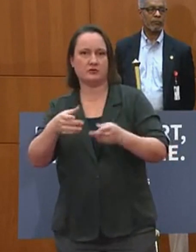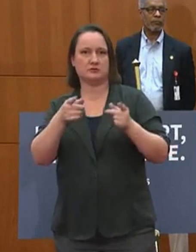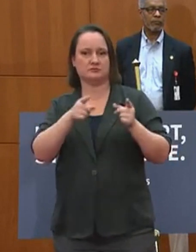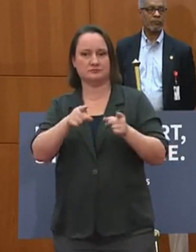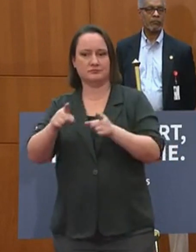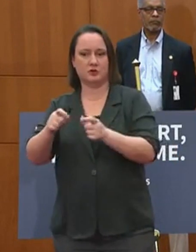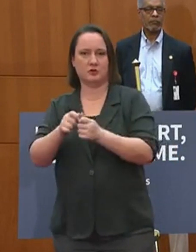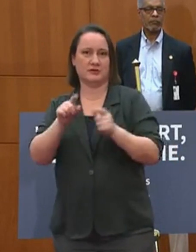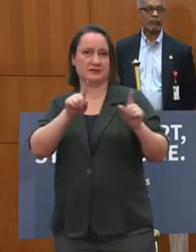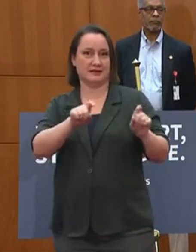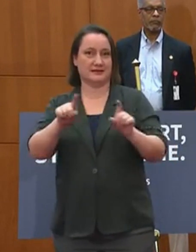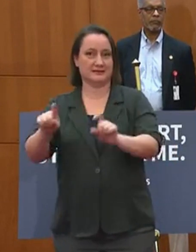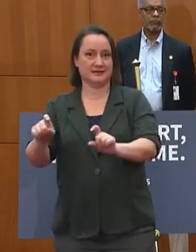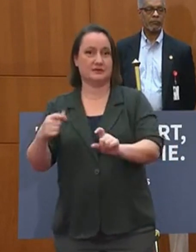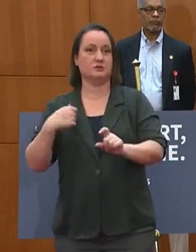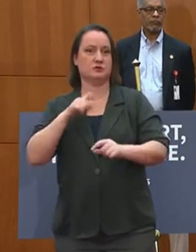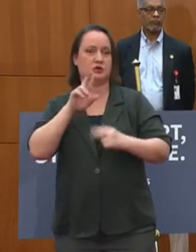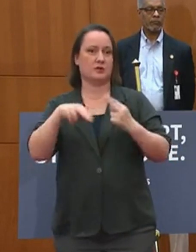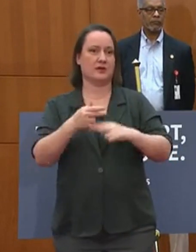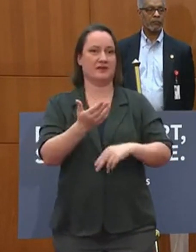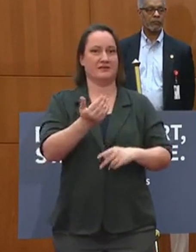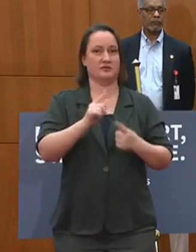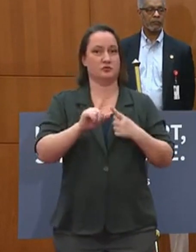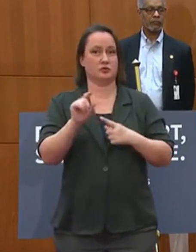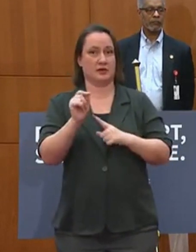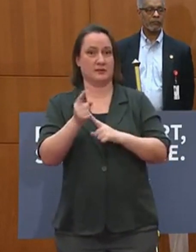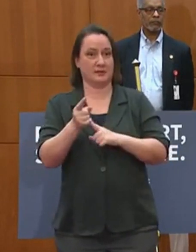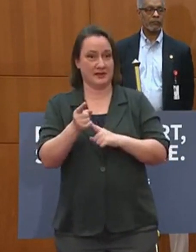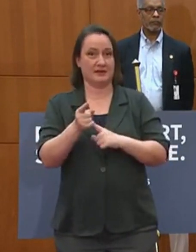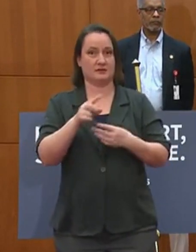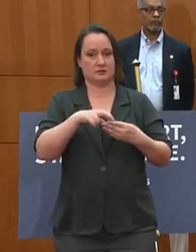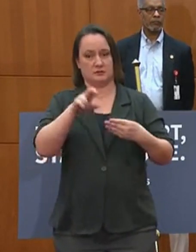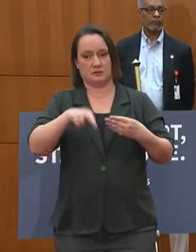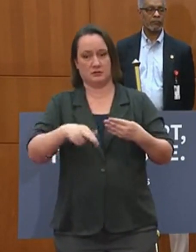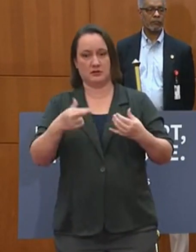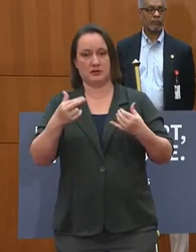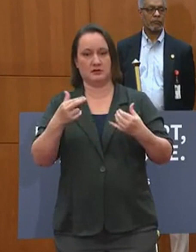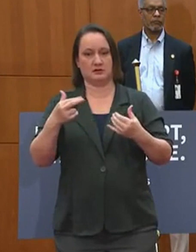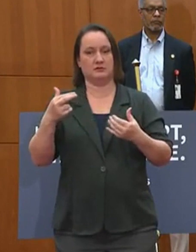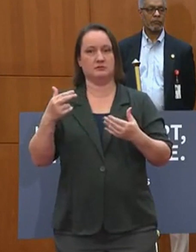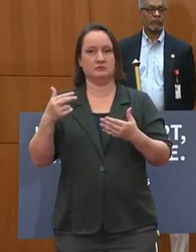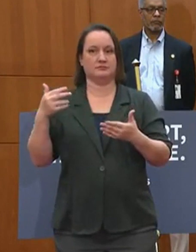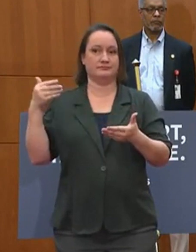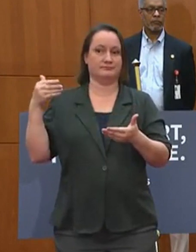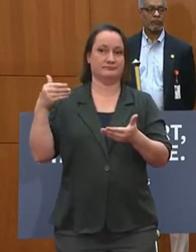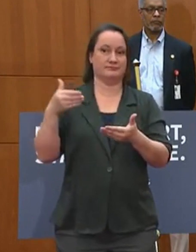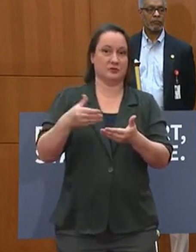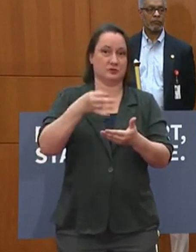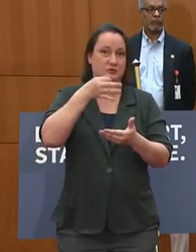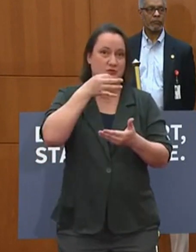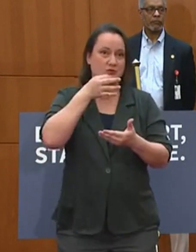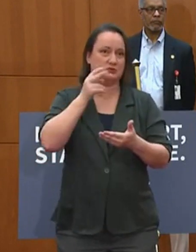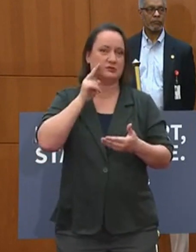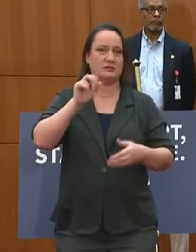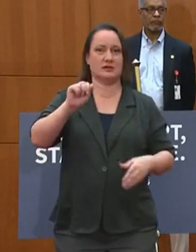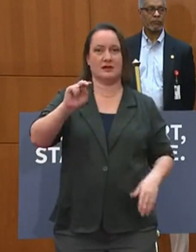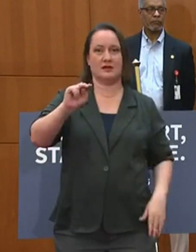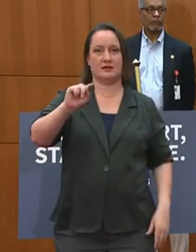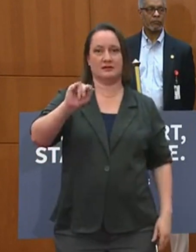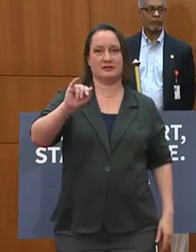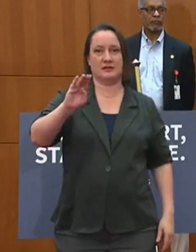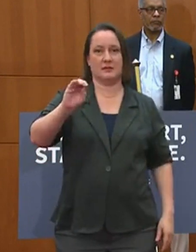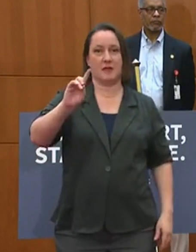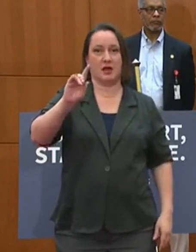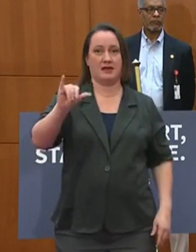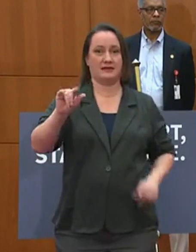we're talking about a 15 or 20-minute turnaround now that is in the pipeline. to look at antibody testing to see if someone